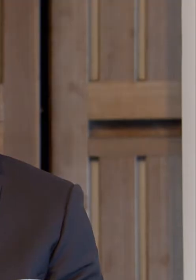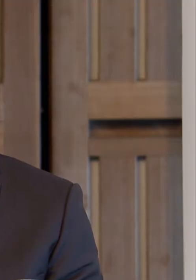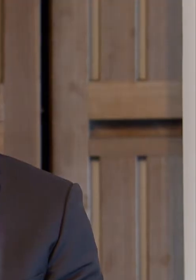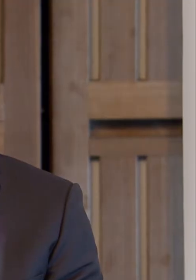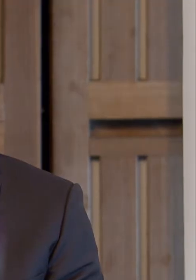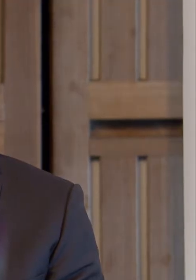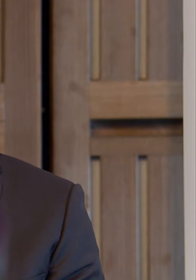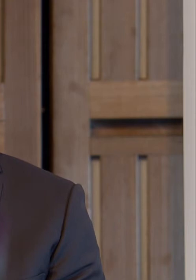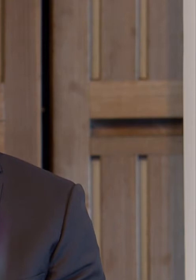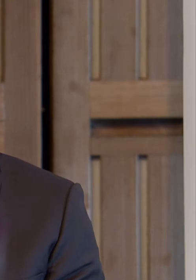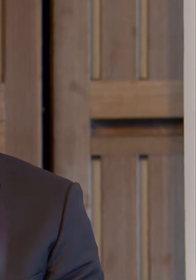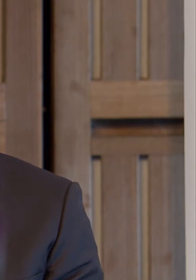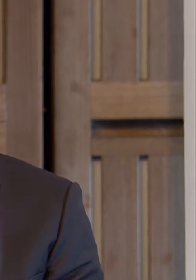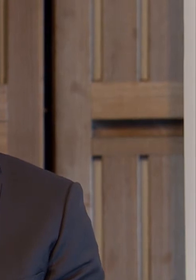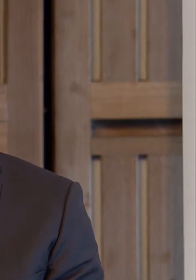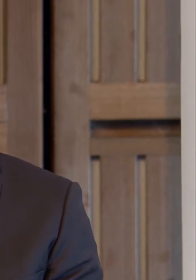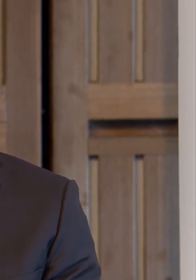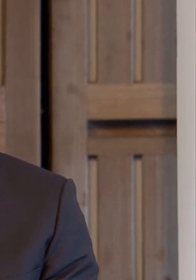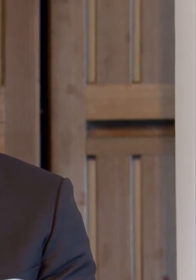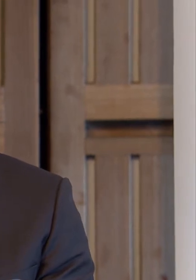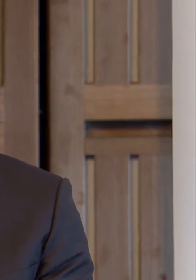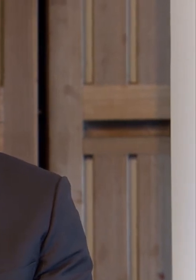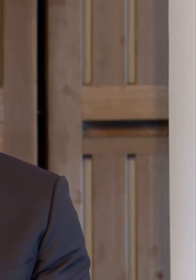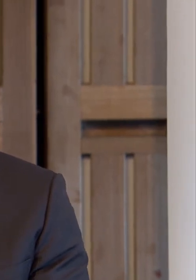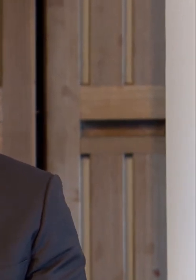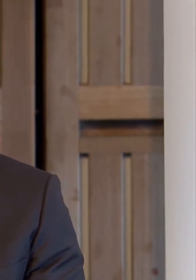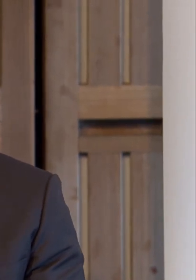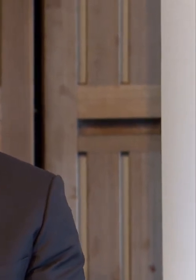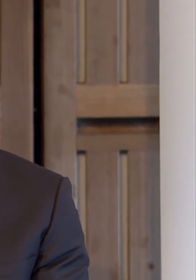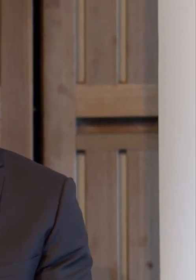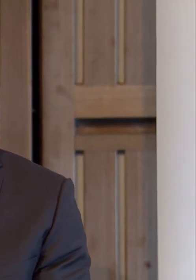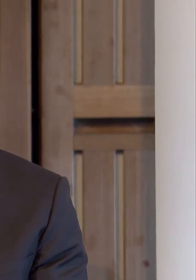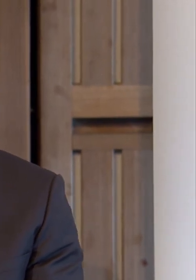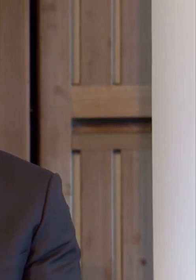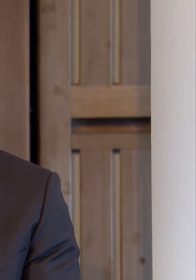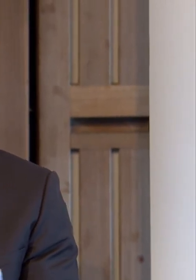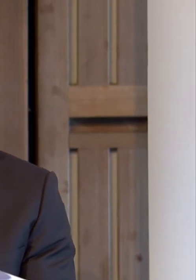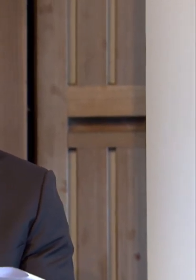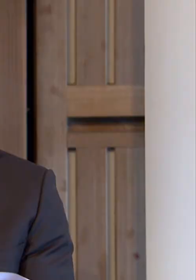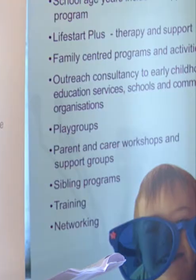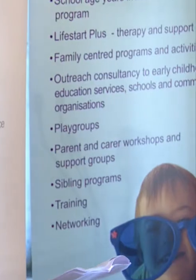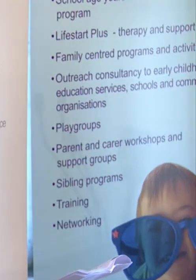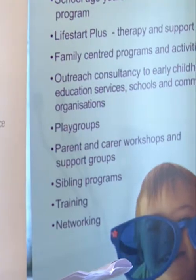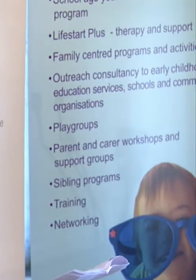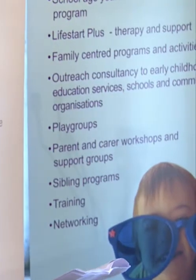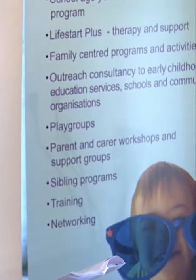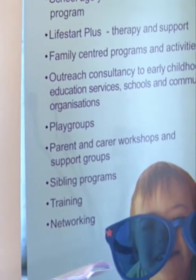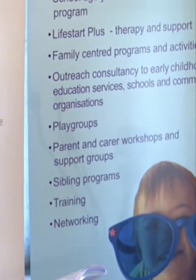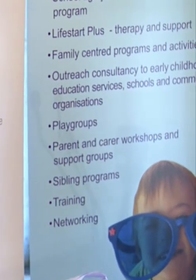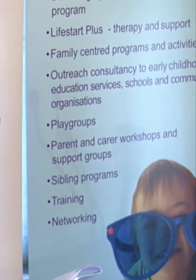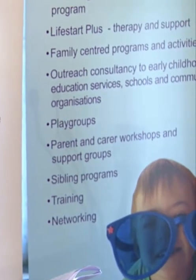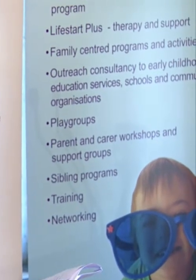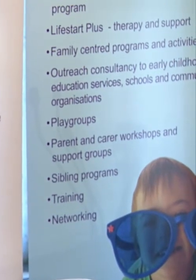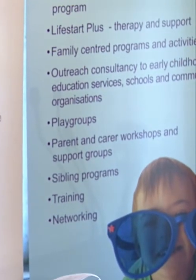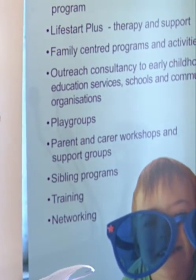Now, I believe Mim's going to show a video, perhaps of Mark Tonga, one of the ambassadors for Life Start. It's a community